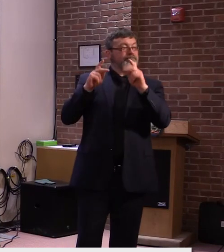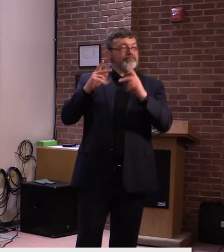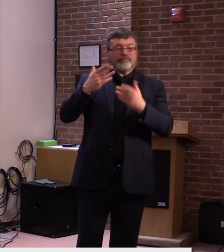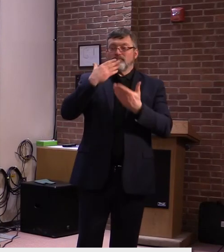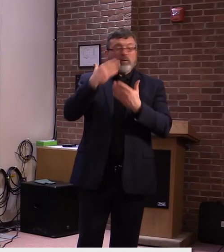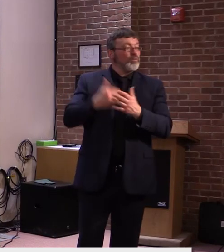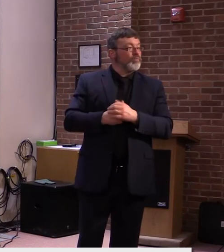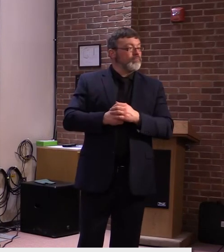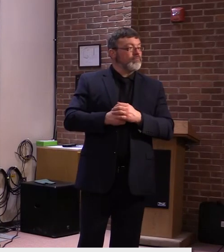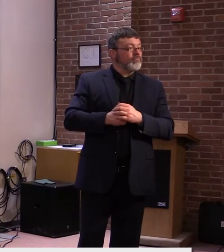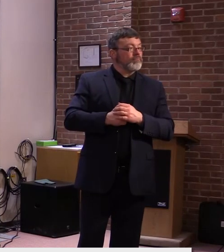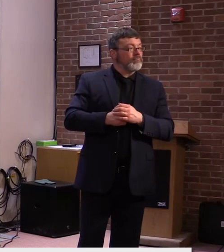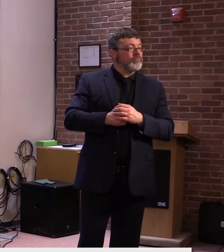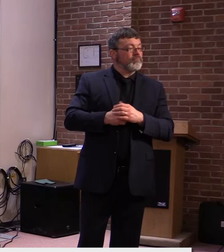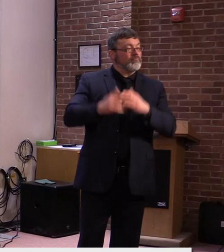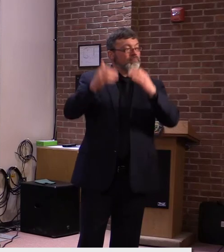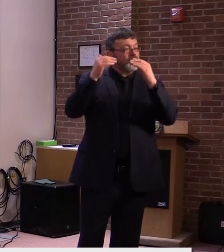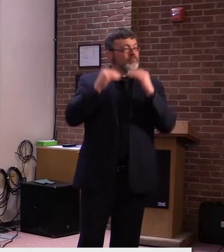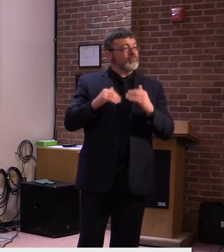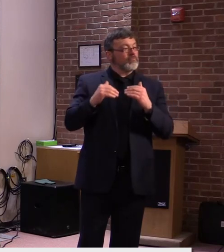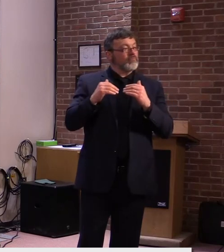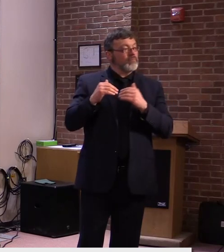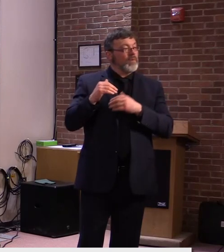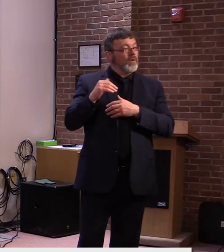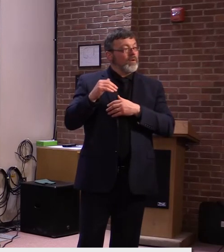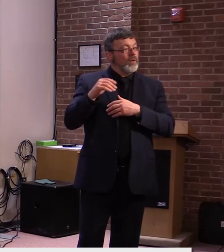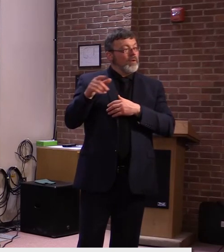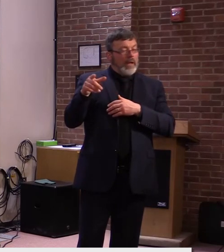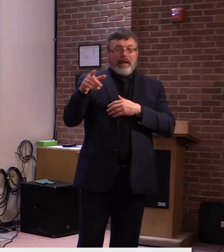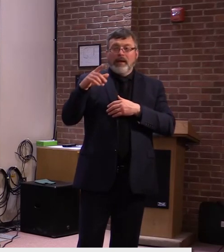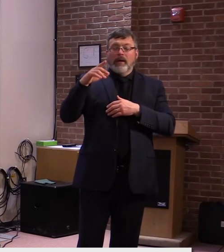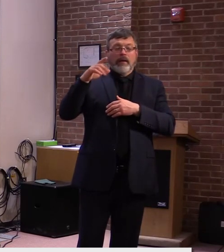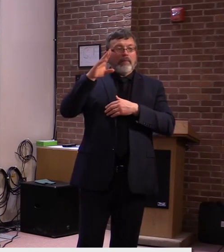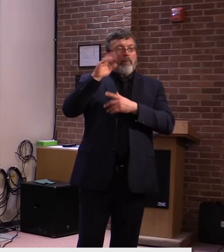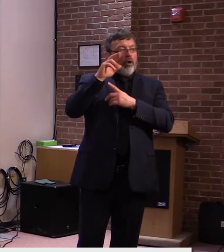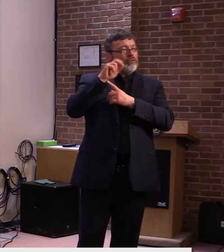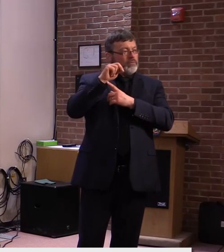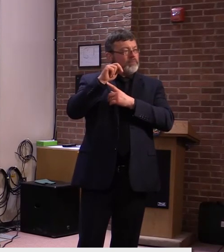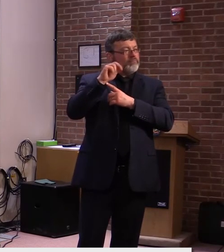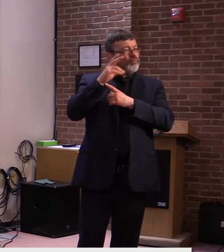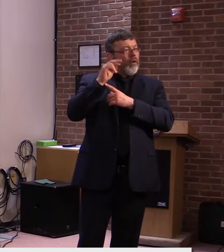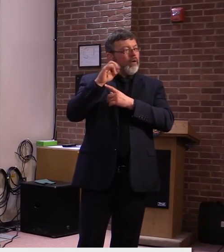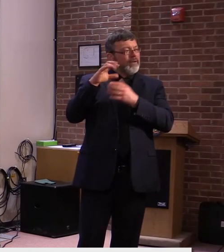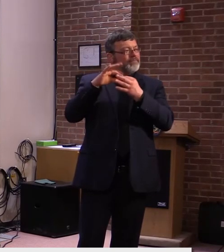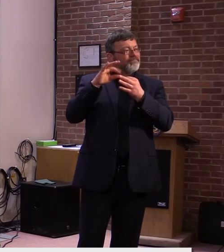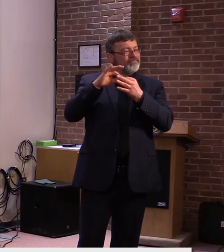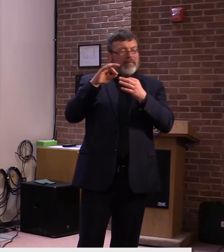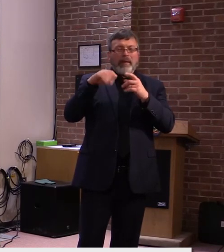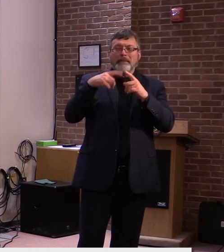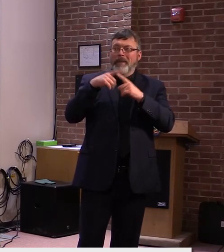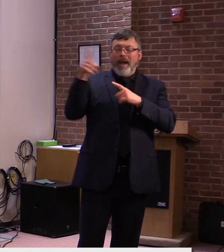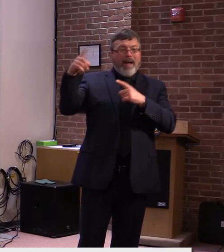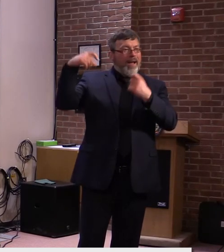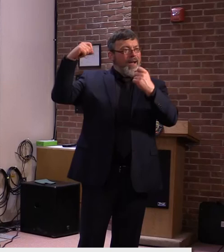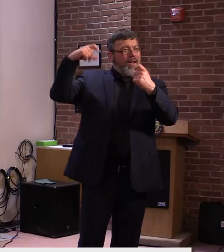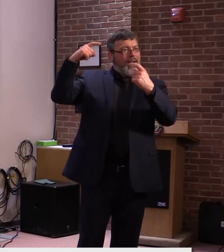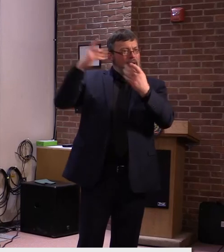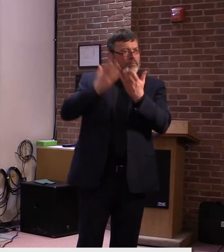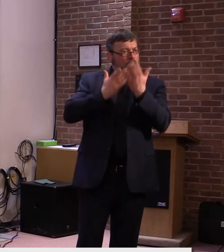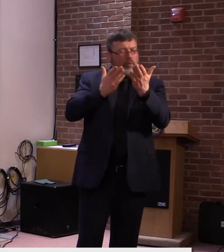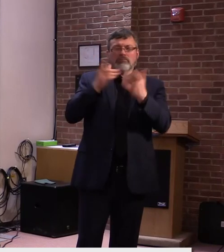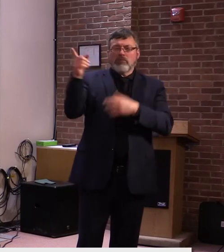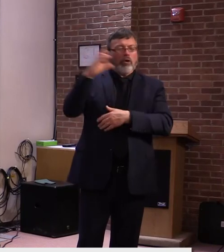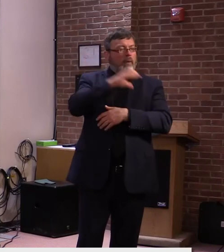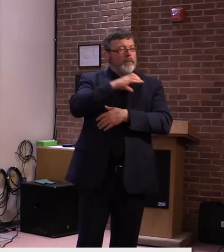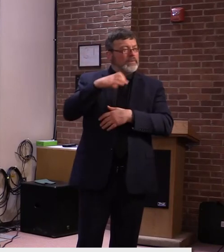may, on the cell tower proposal for Commissioner Tierney, you cited the drive study and